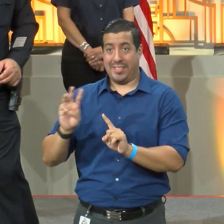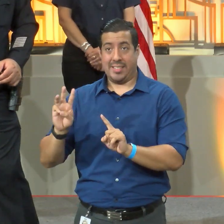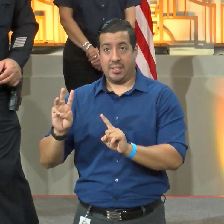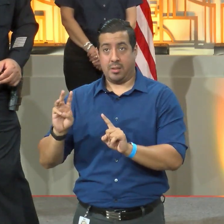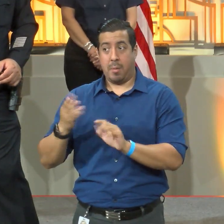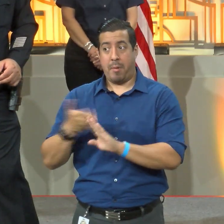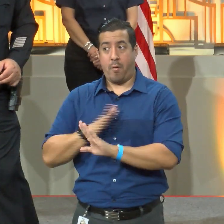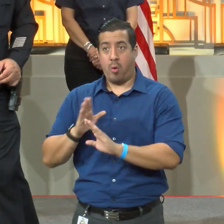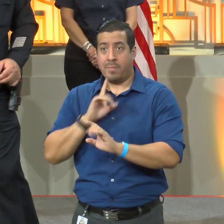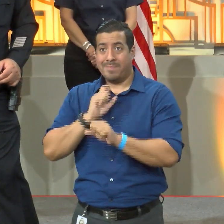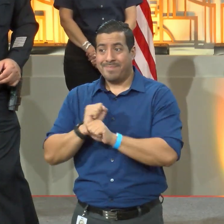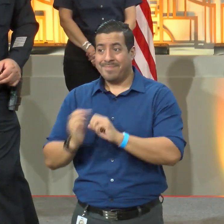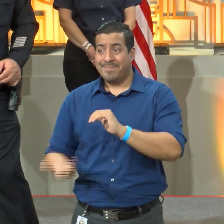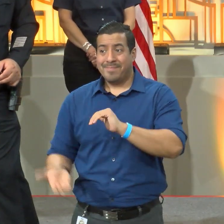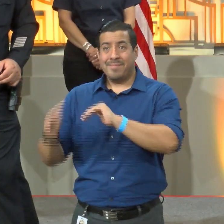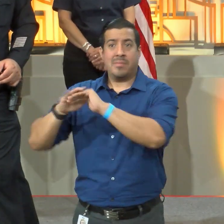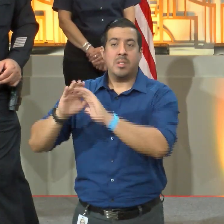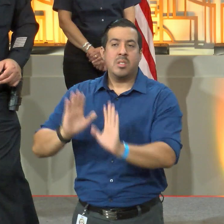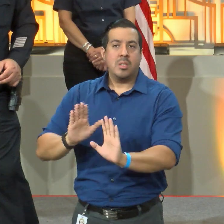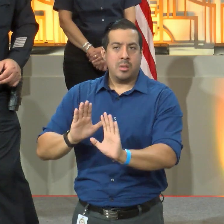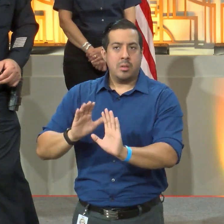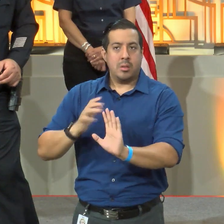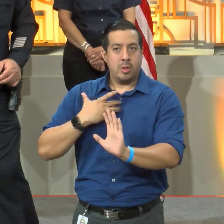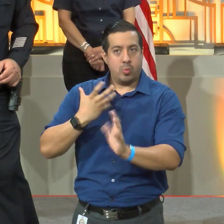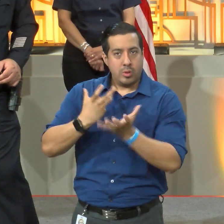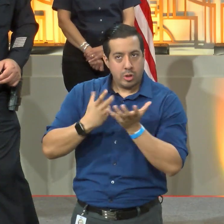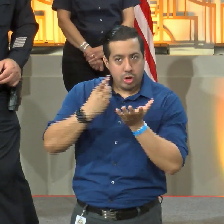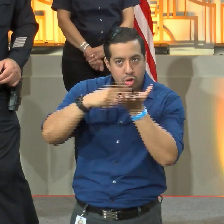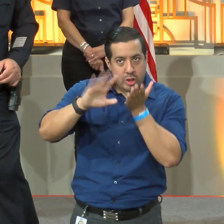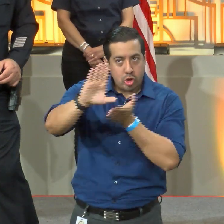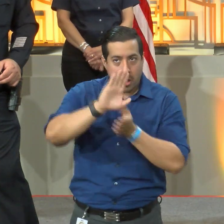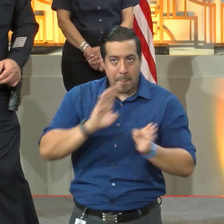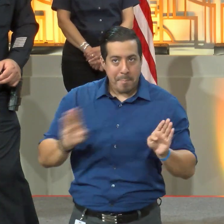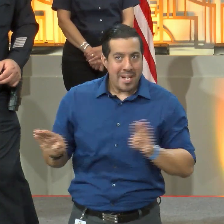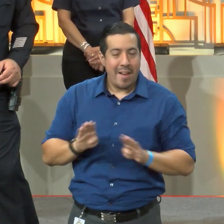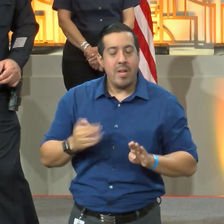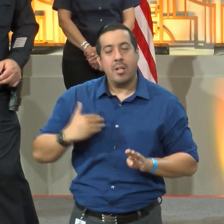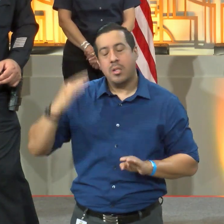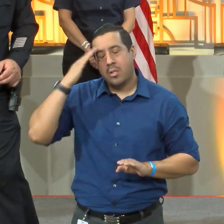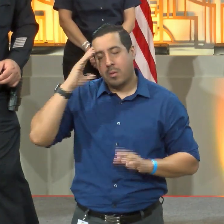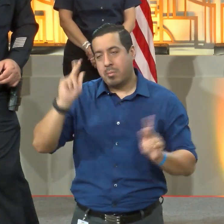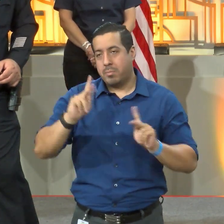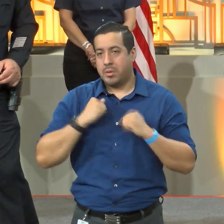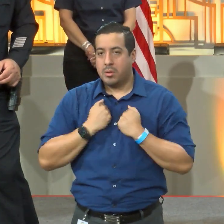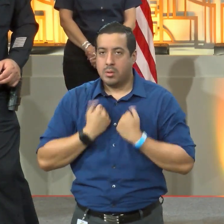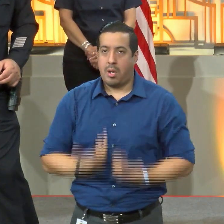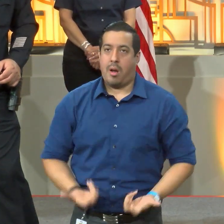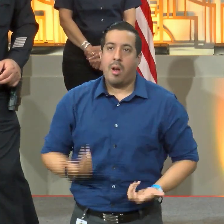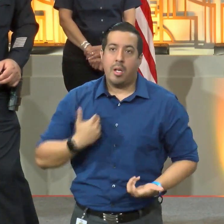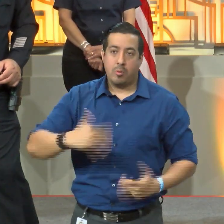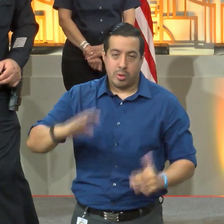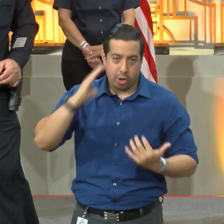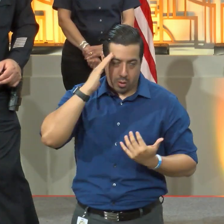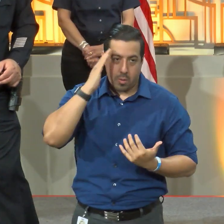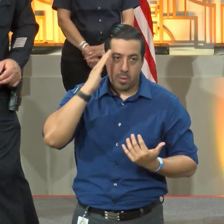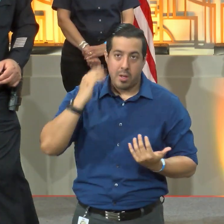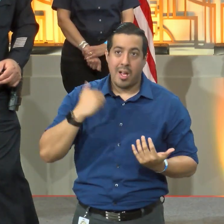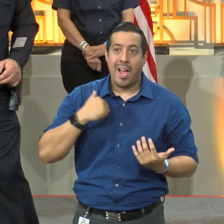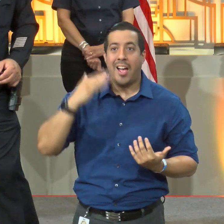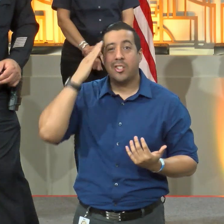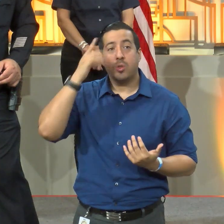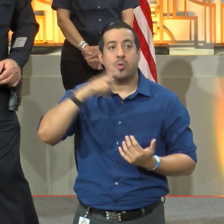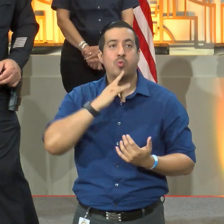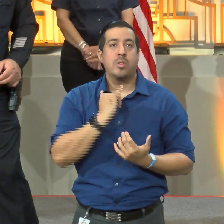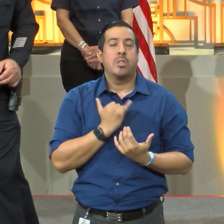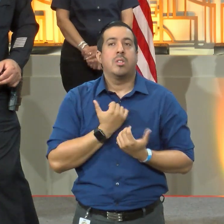higher, I'm asking people to check your behavior. I know people are tired. I know the